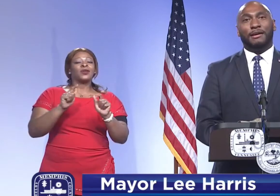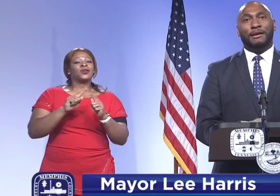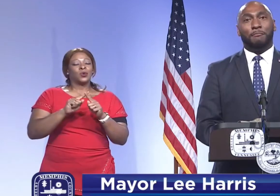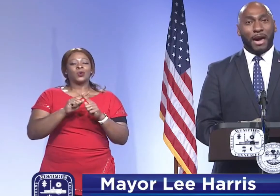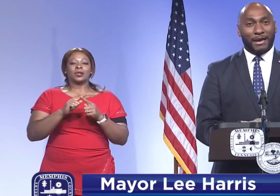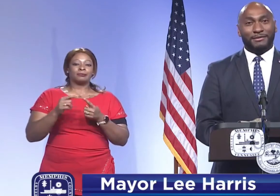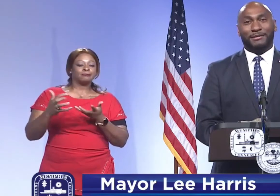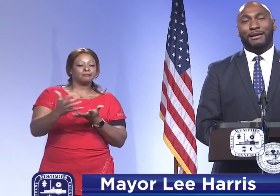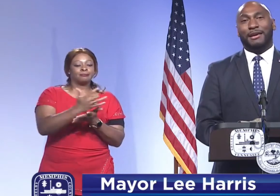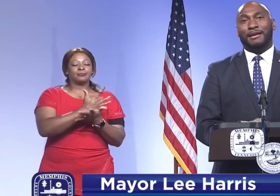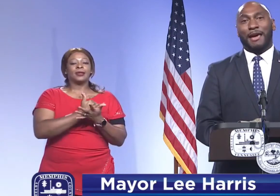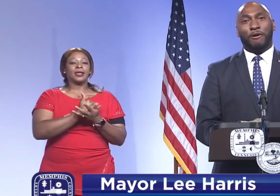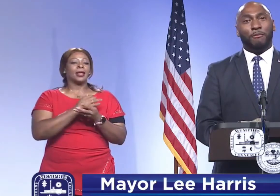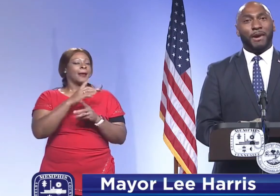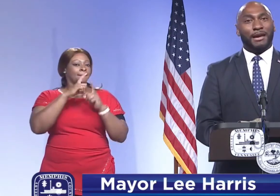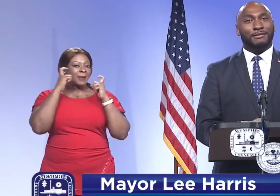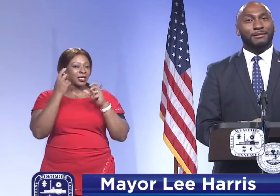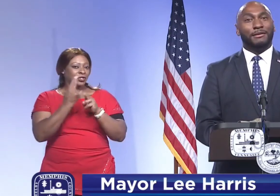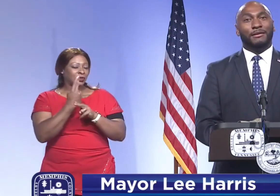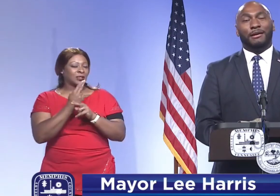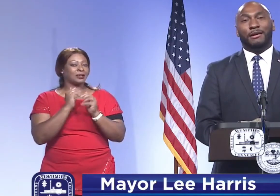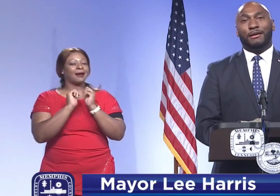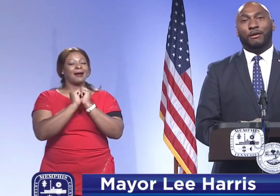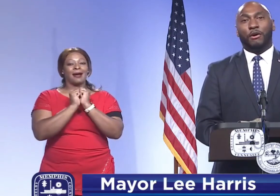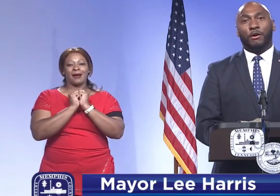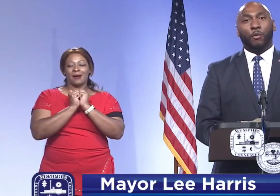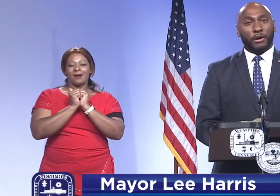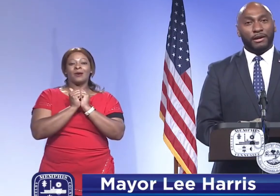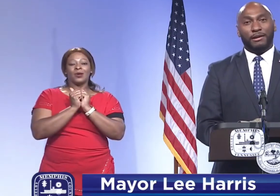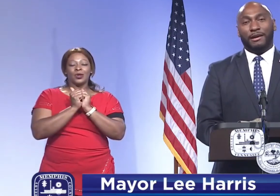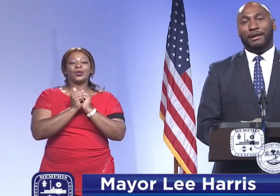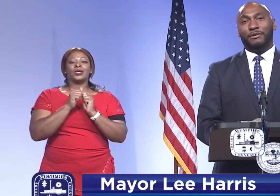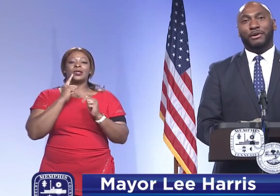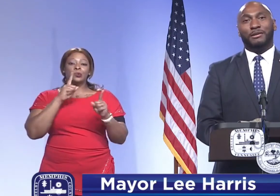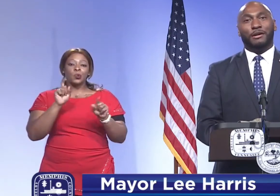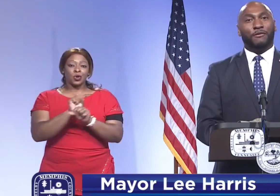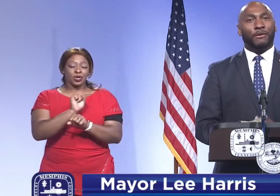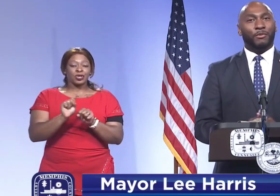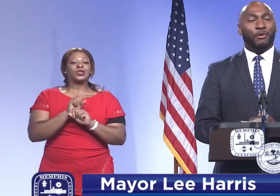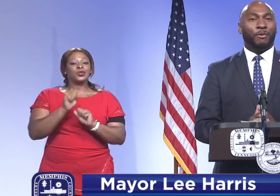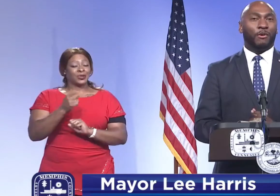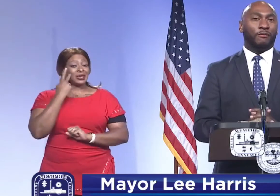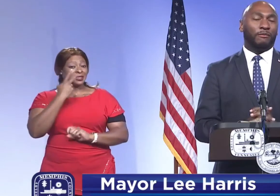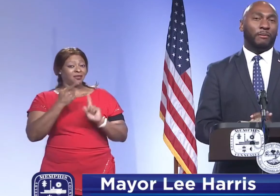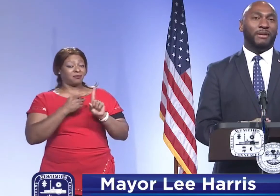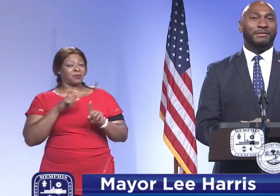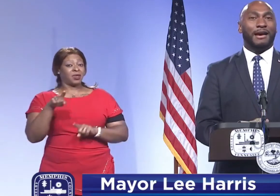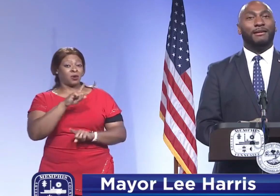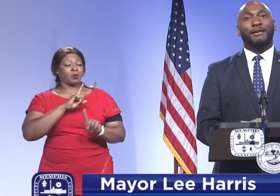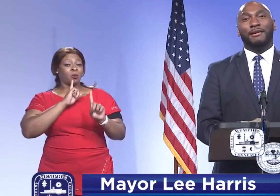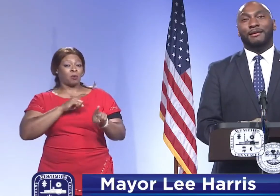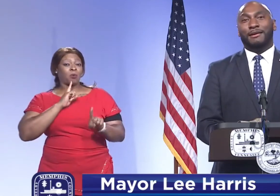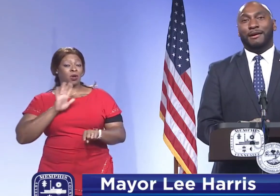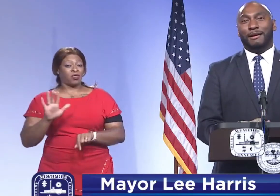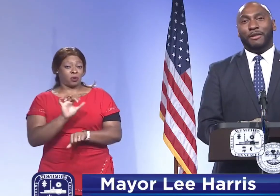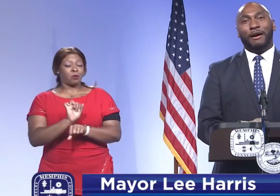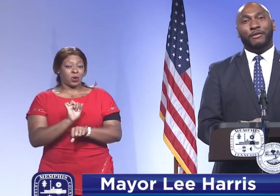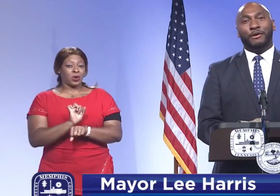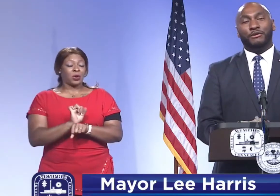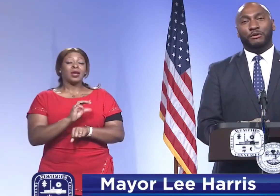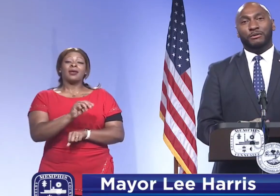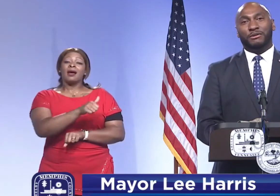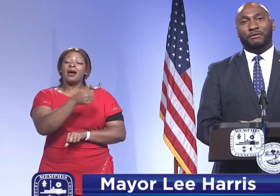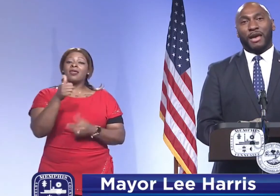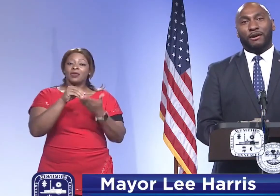ascertain masks and how masks are working. And you can tell from the report from Ms. Dowdy and the